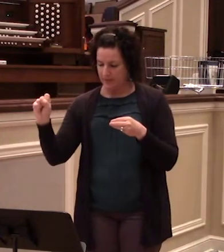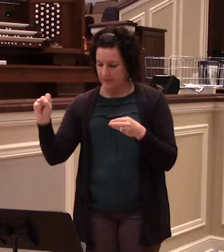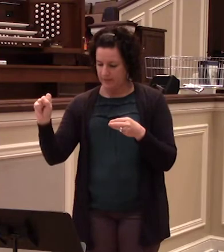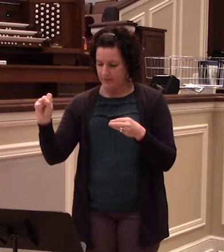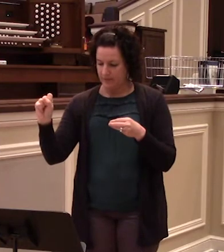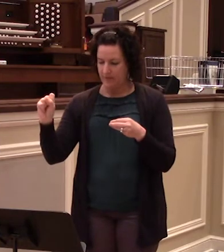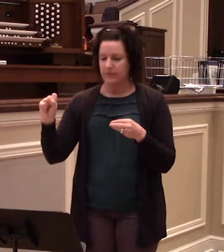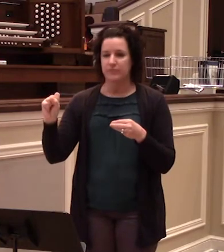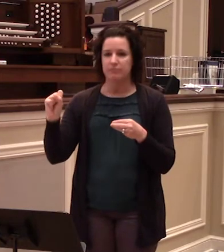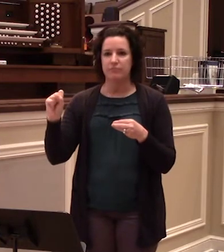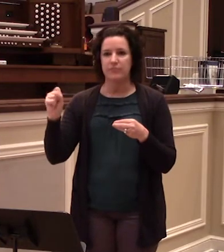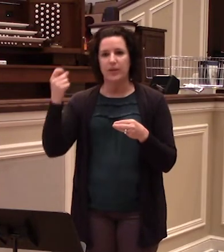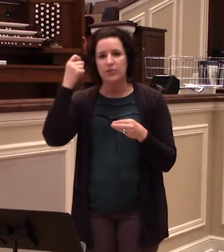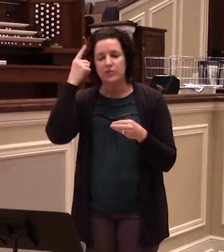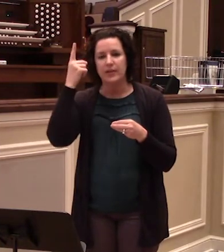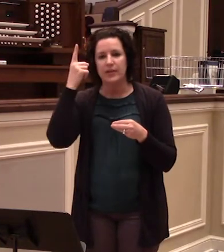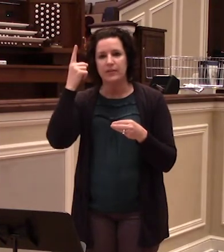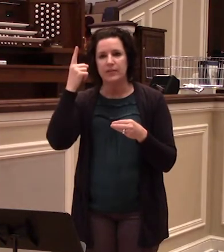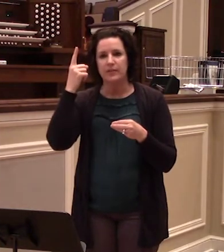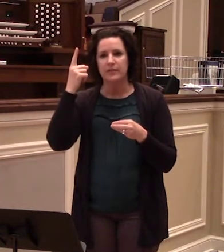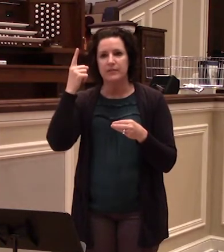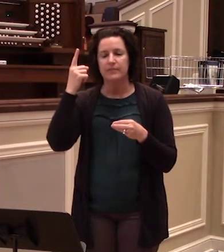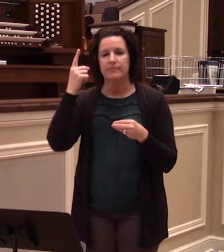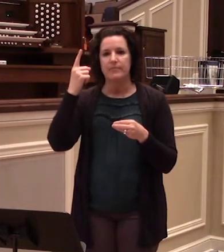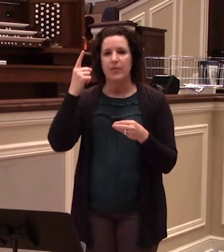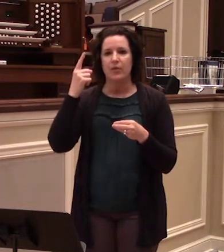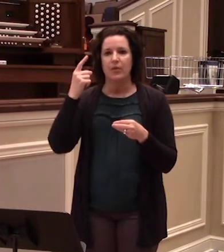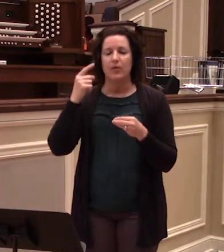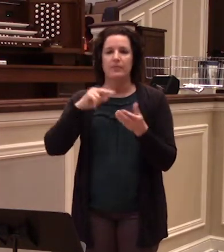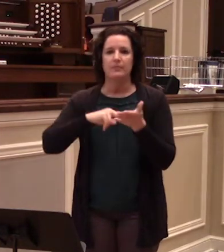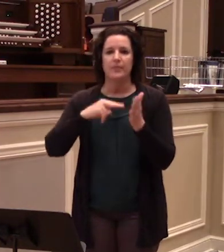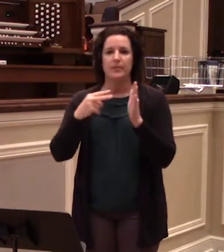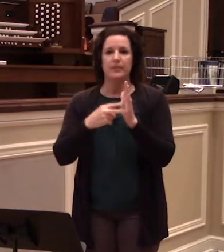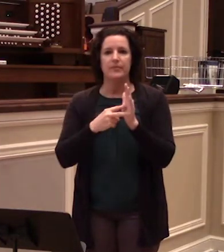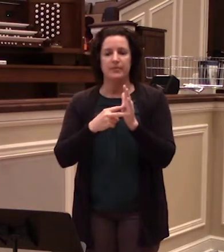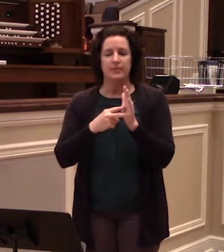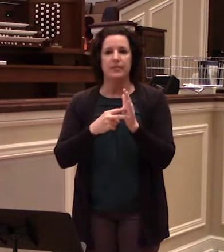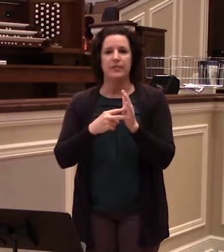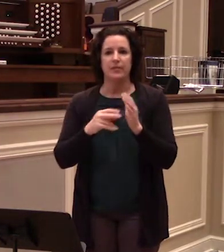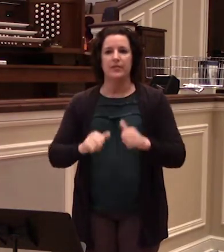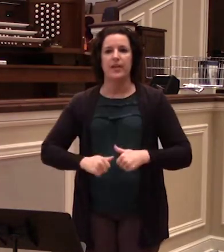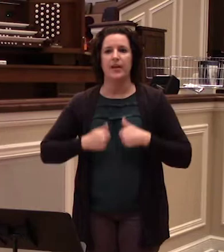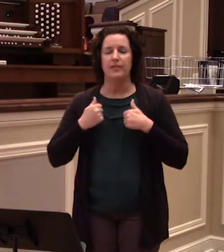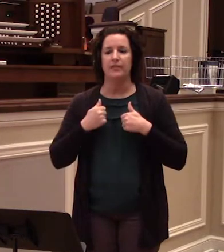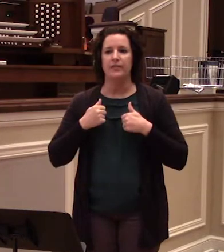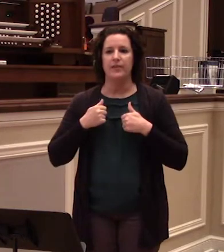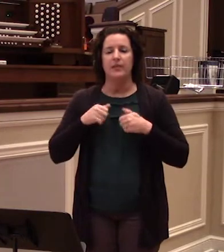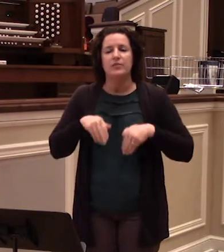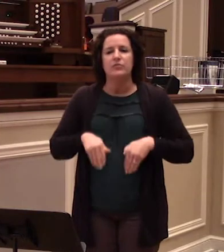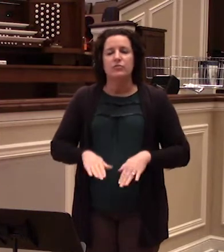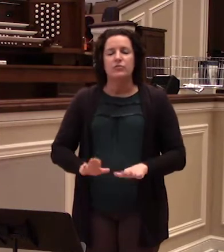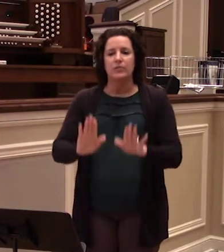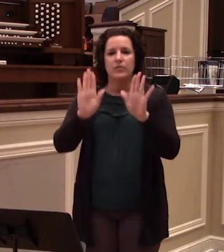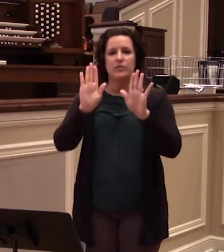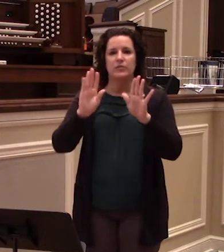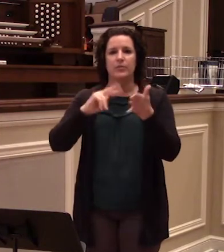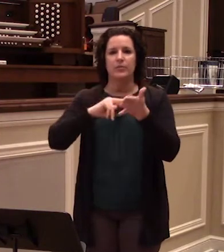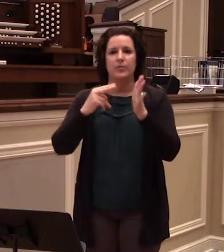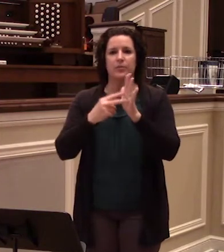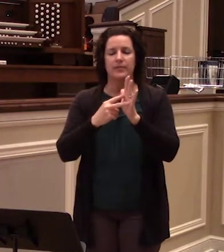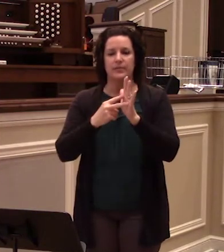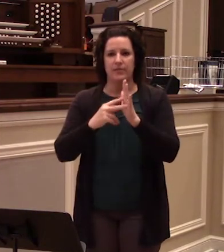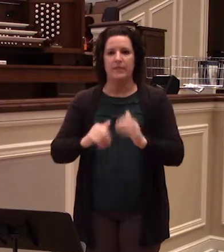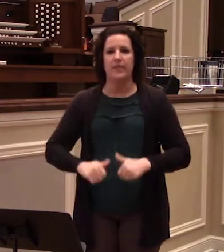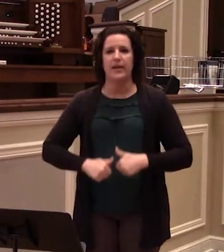death and life. I understand what it means to live my life completely surrendered to the purposes of God, and I am deeply